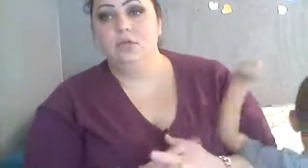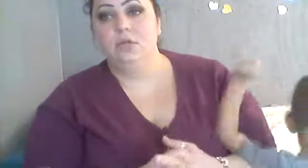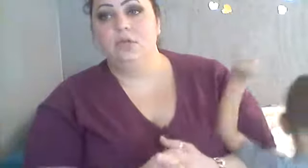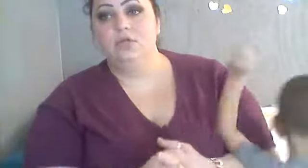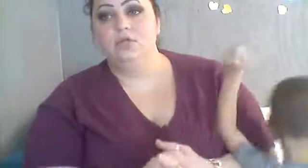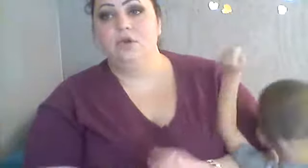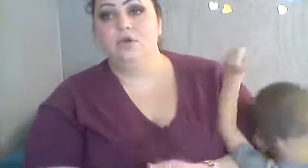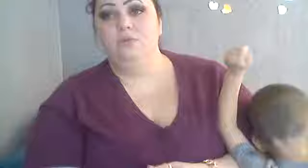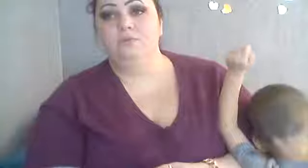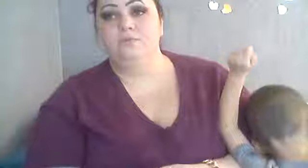So